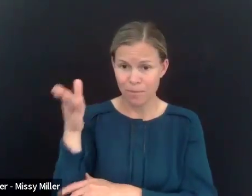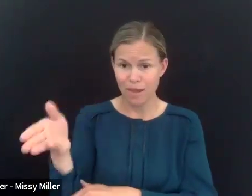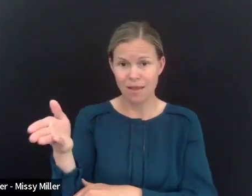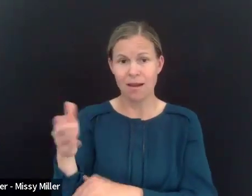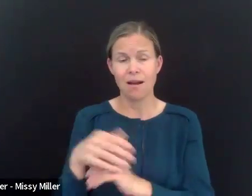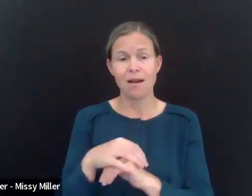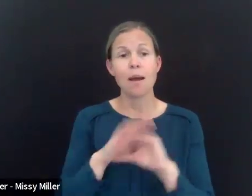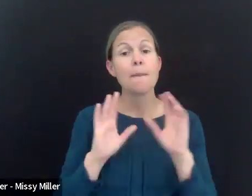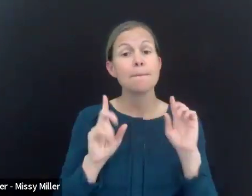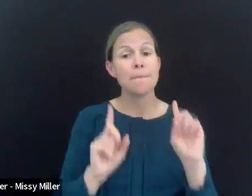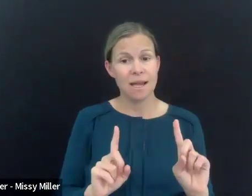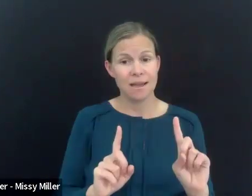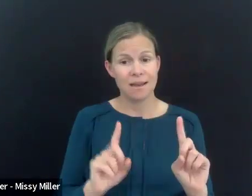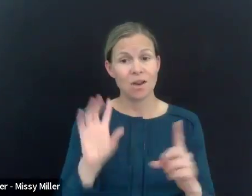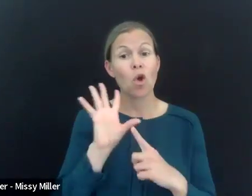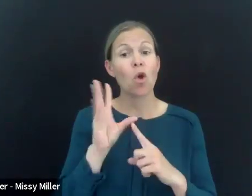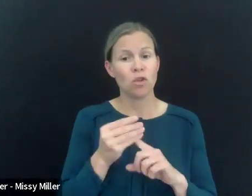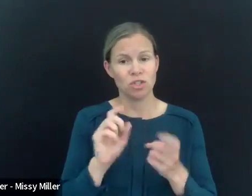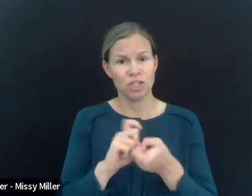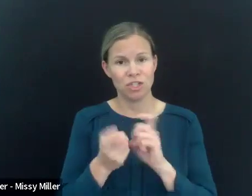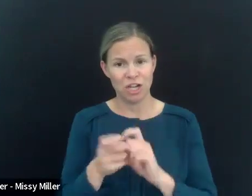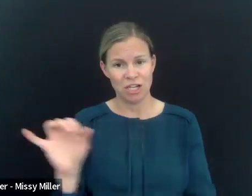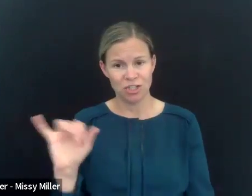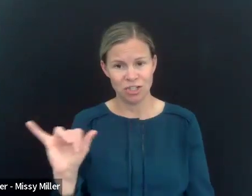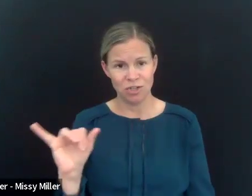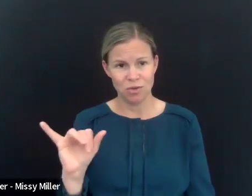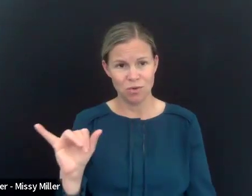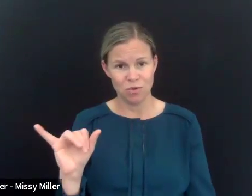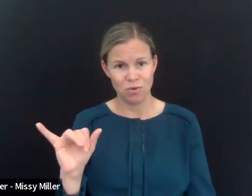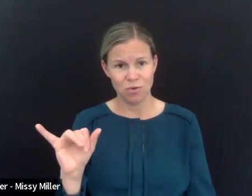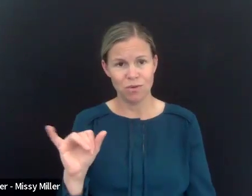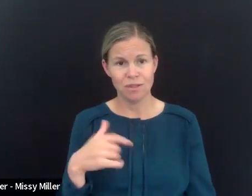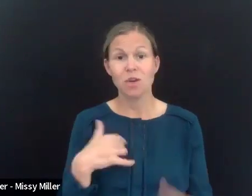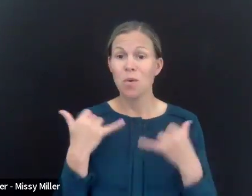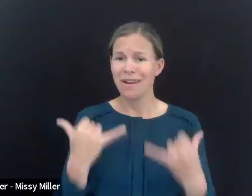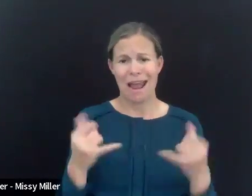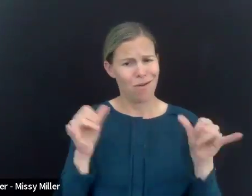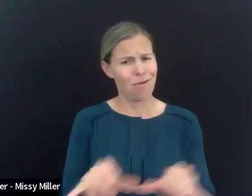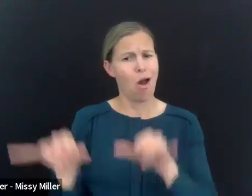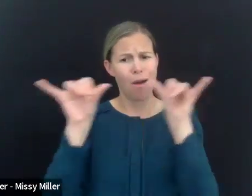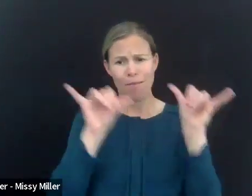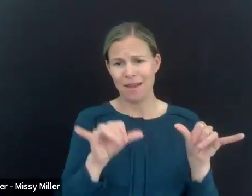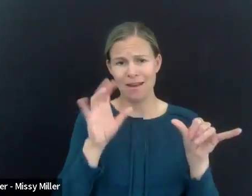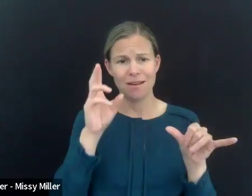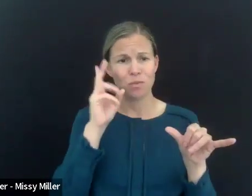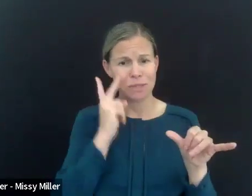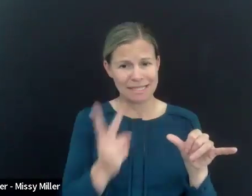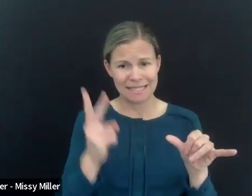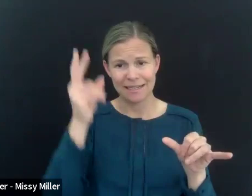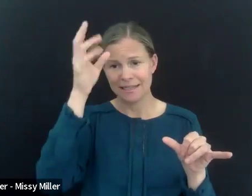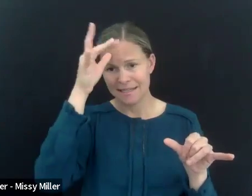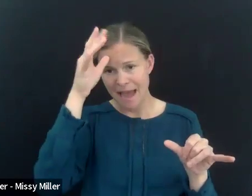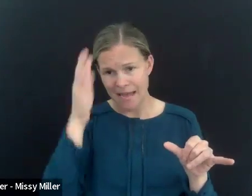but culture changed. And it's now common, and it is common